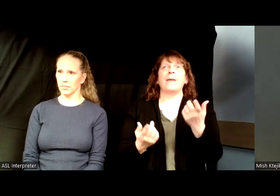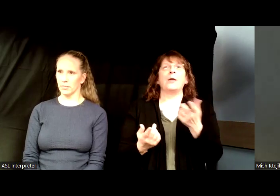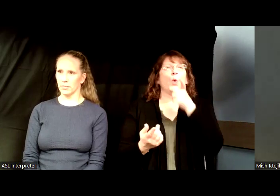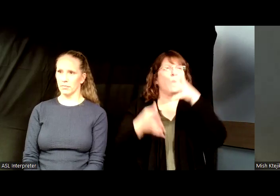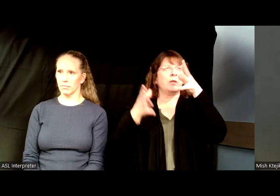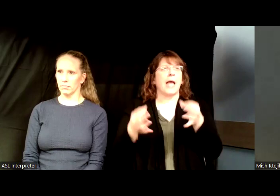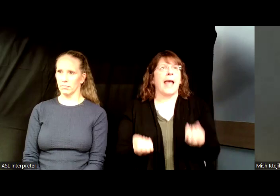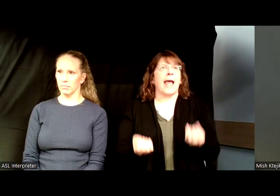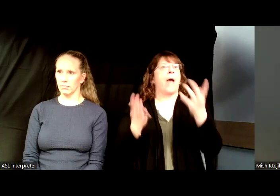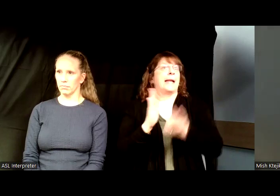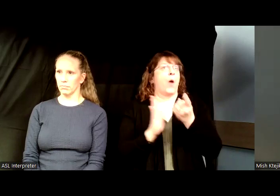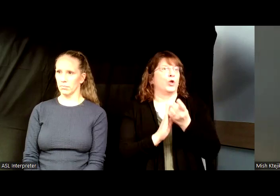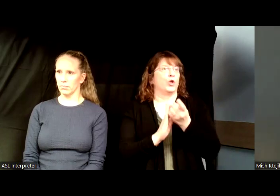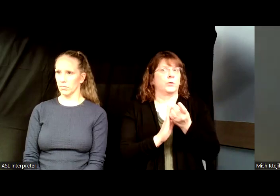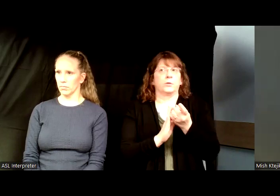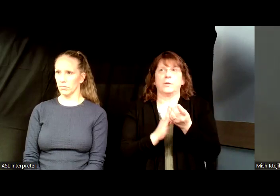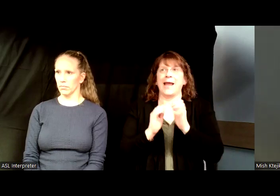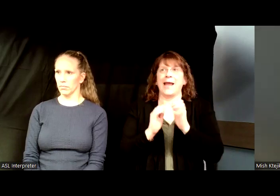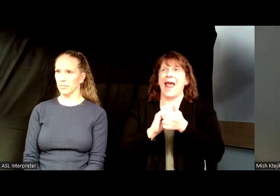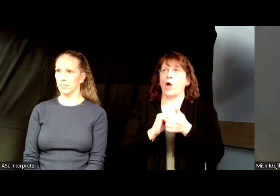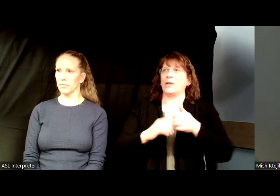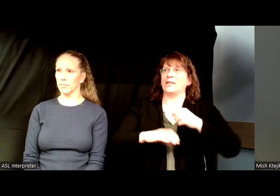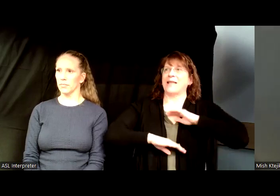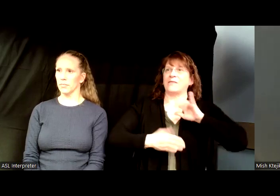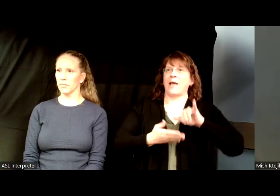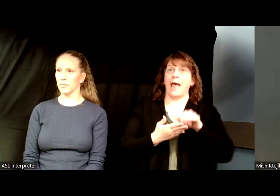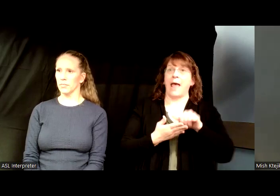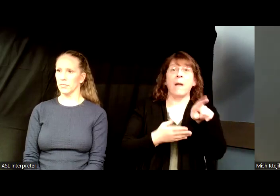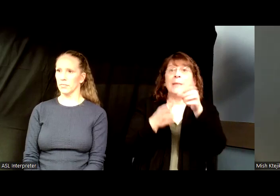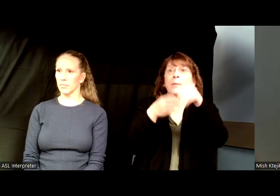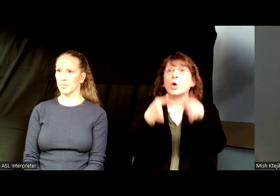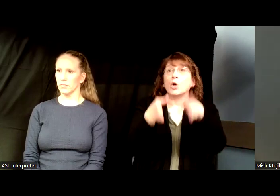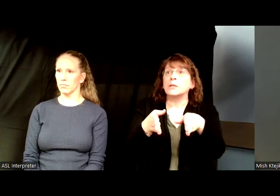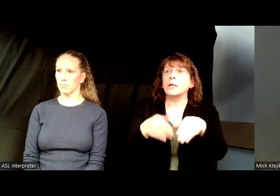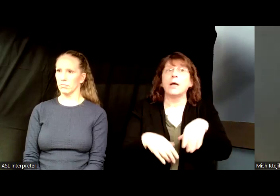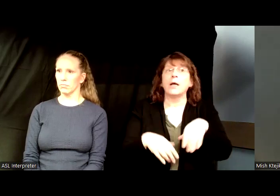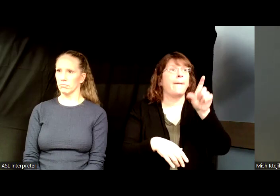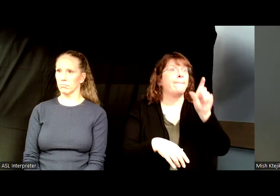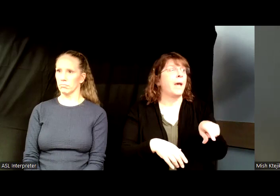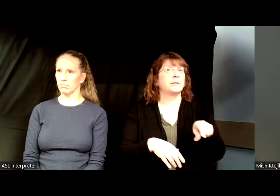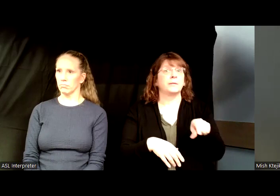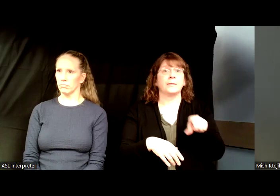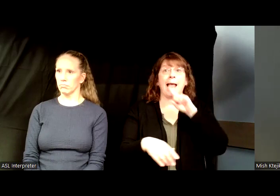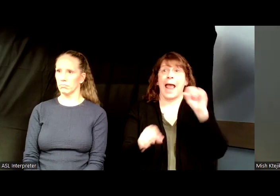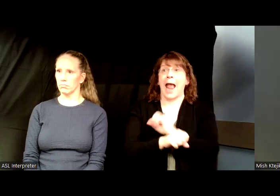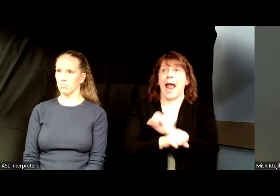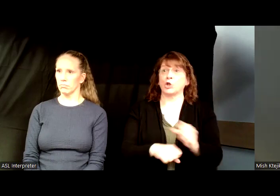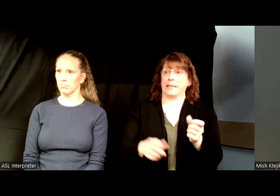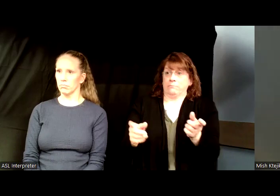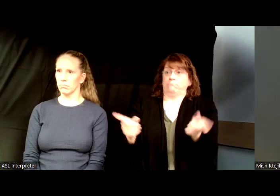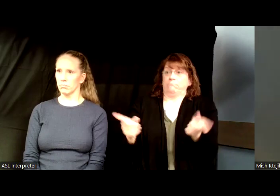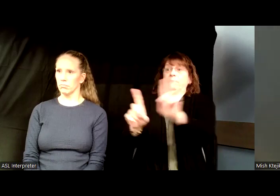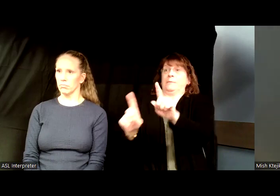However, who decides how many hours, and how do we satisfy that? Is it in person? Does